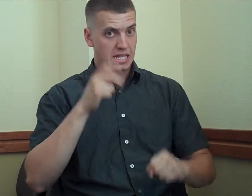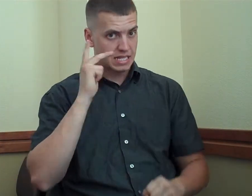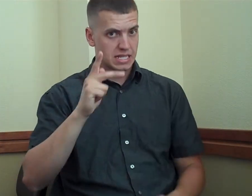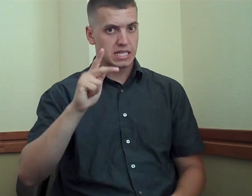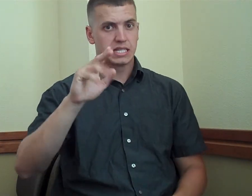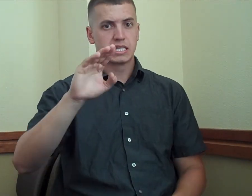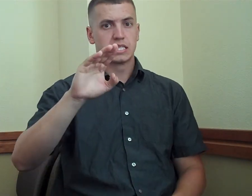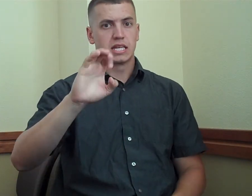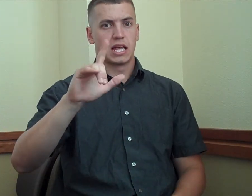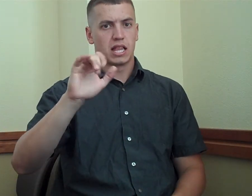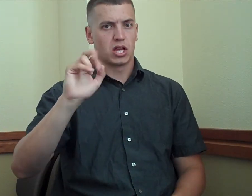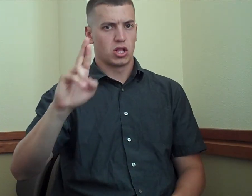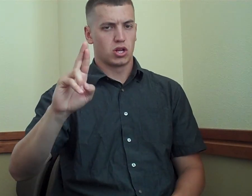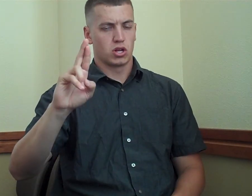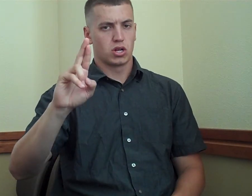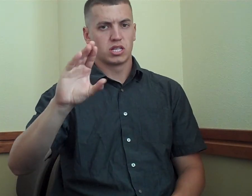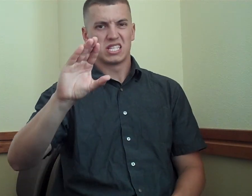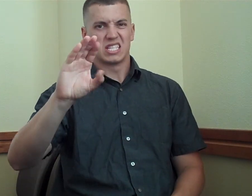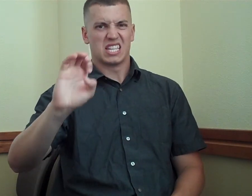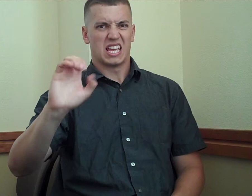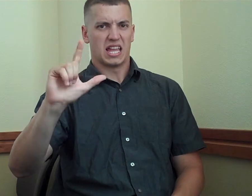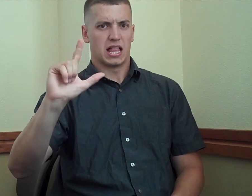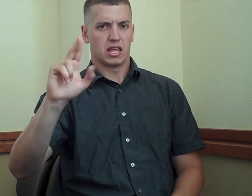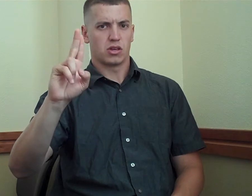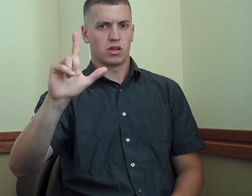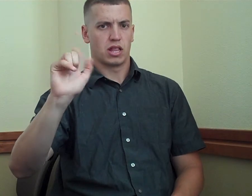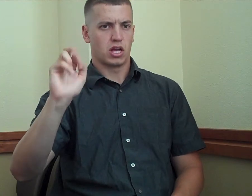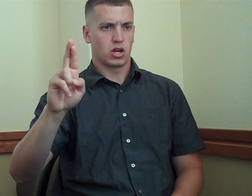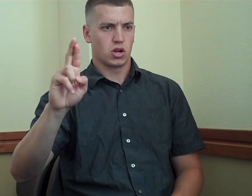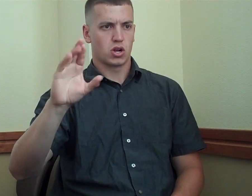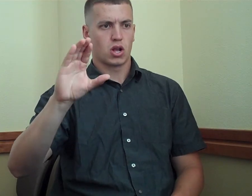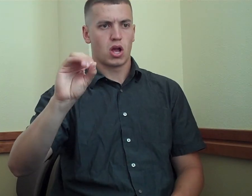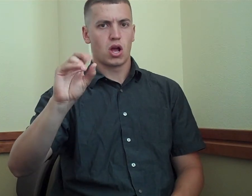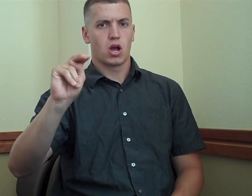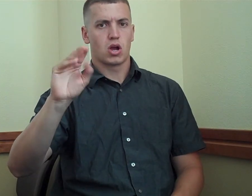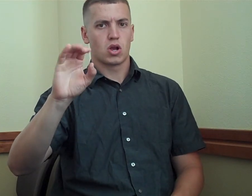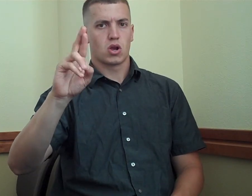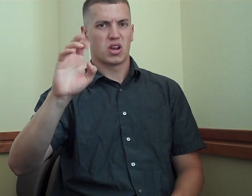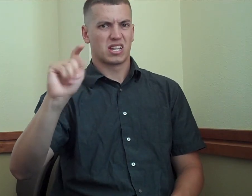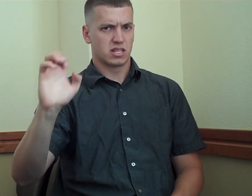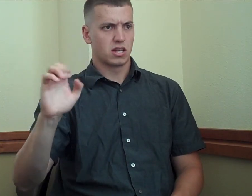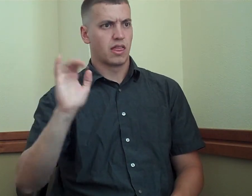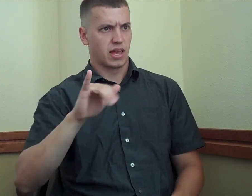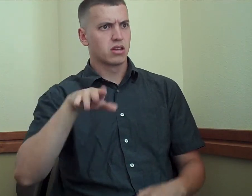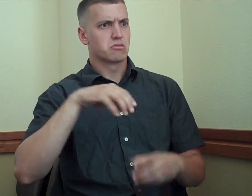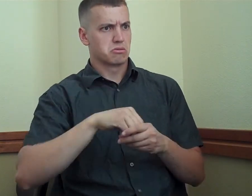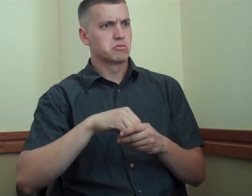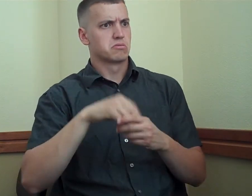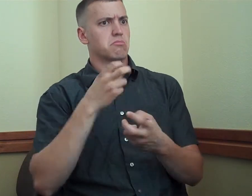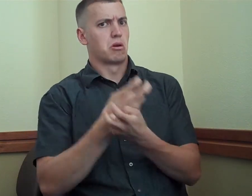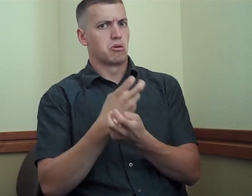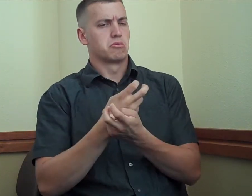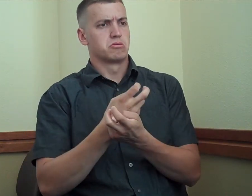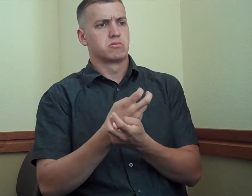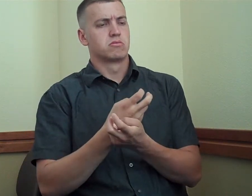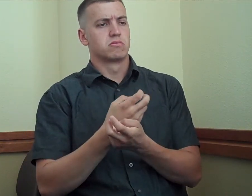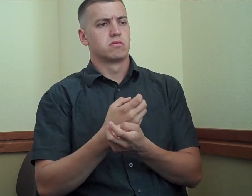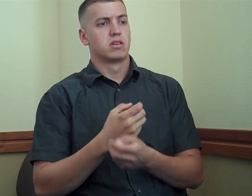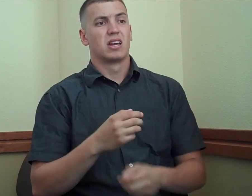kind of concrete that's actually got proteins from bones inside, and it's also fully reusable. In the train brakes, at least in